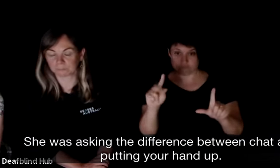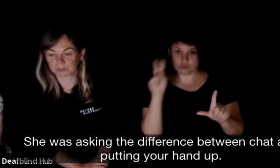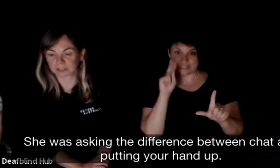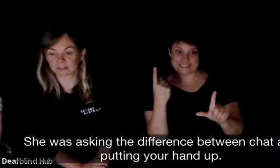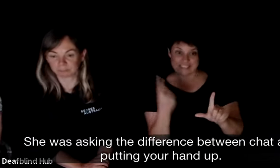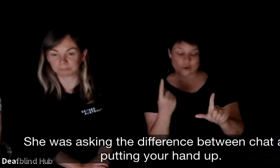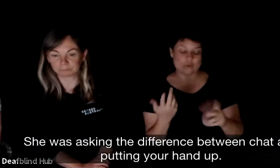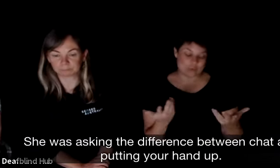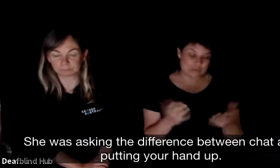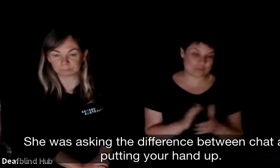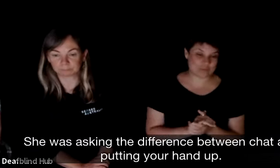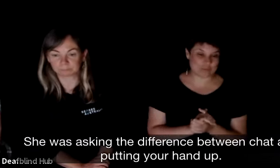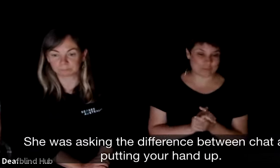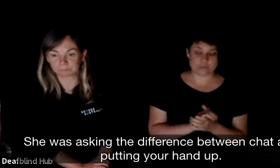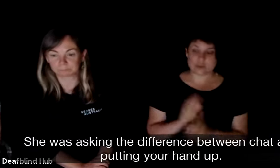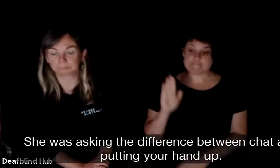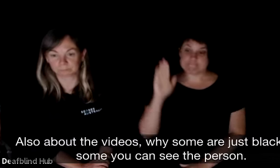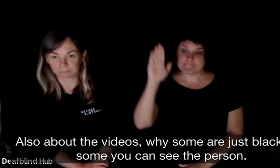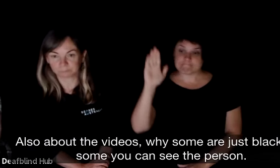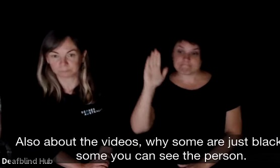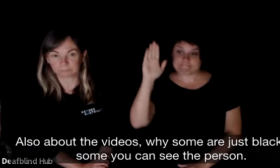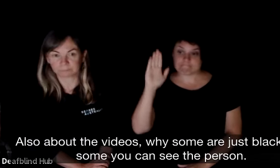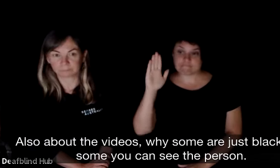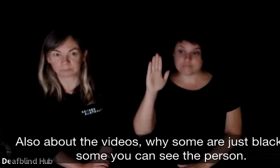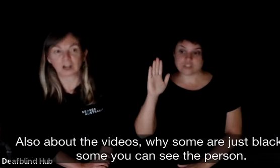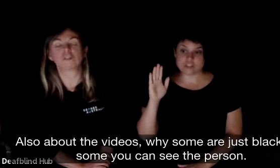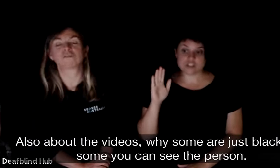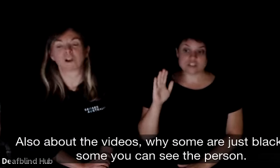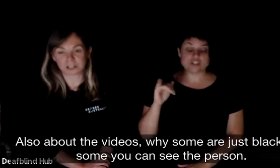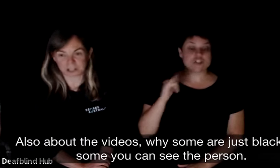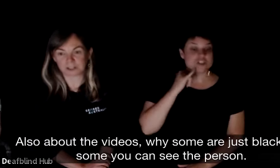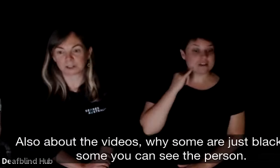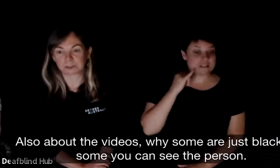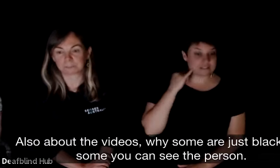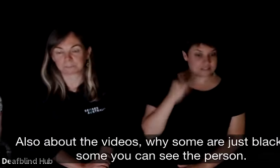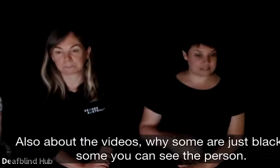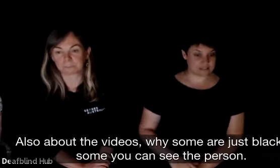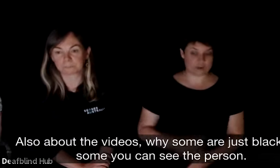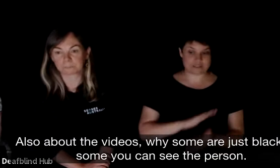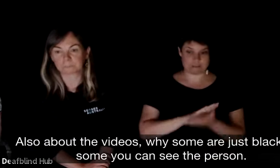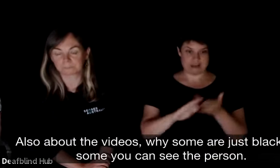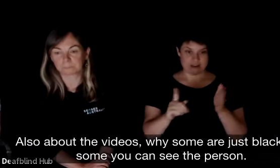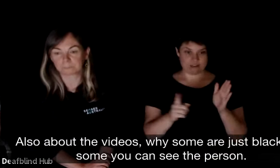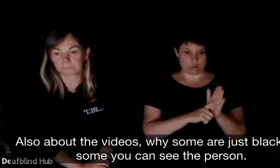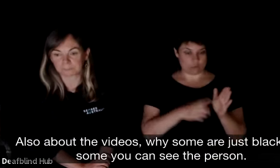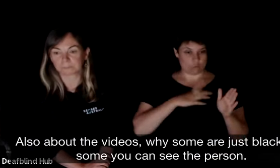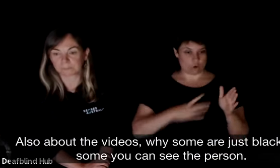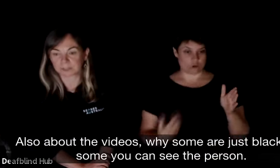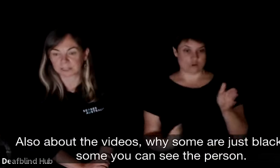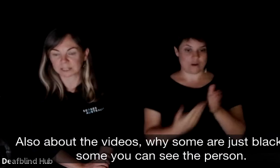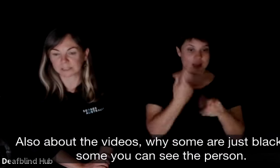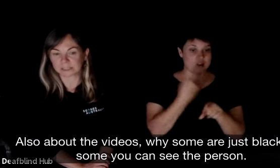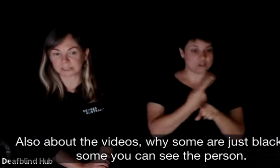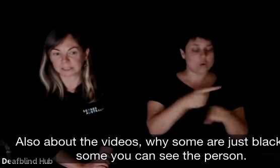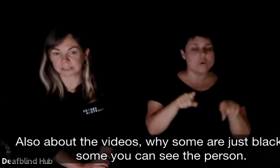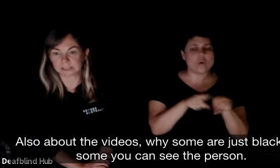I have a hand up from Justin, which I believe is Heather. Right. And also there's a question from Mark. His